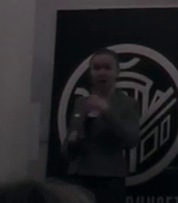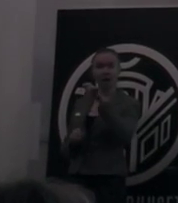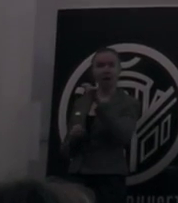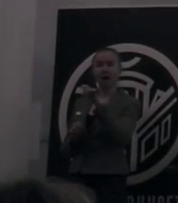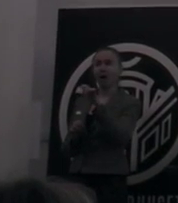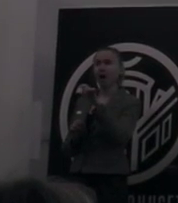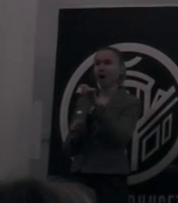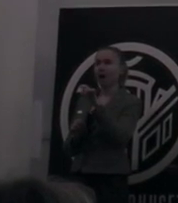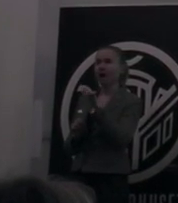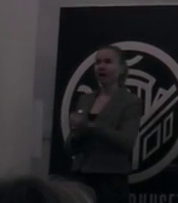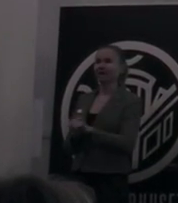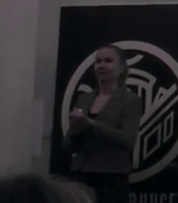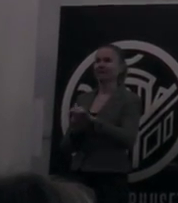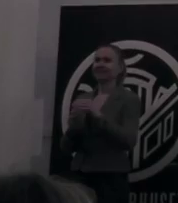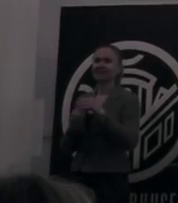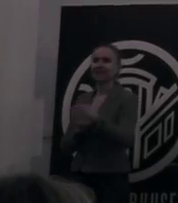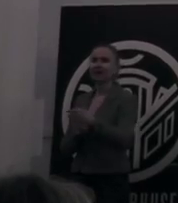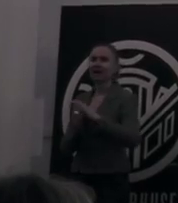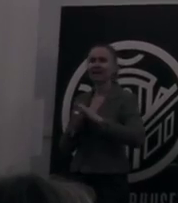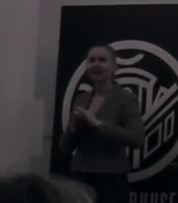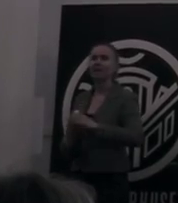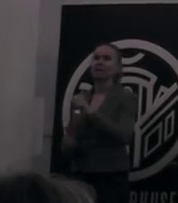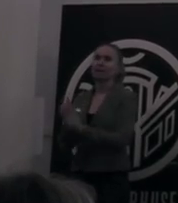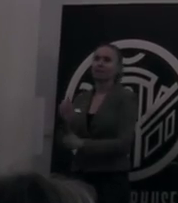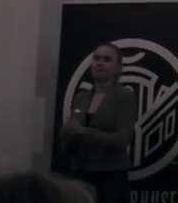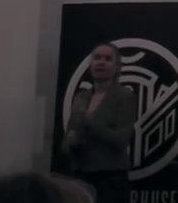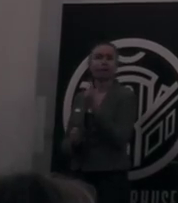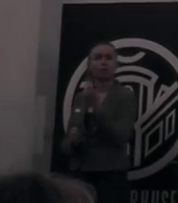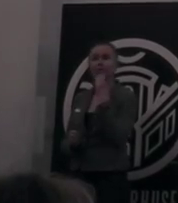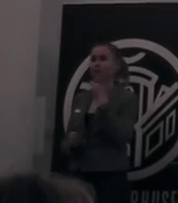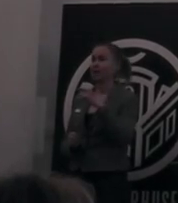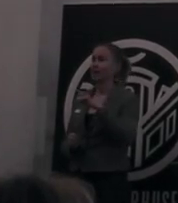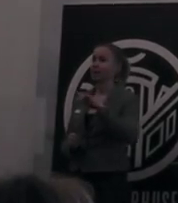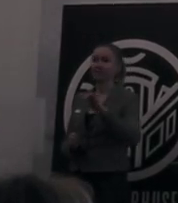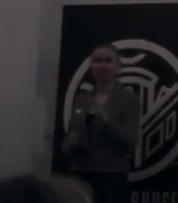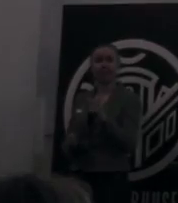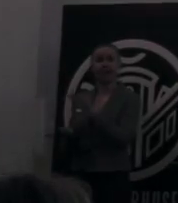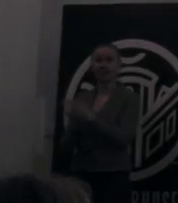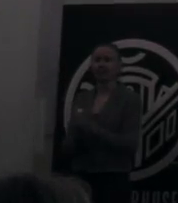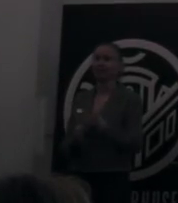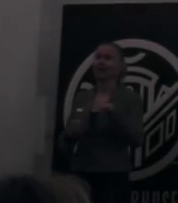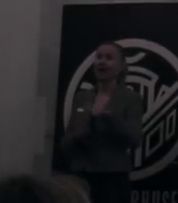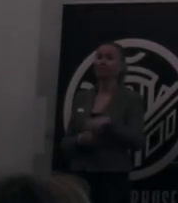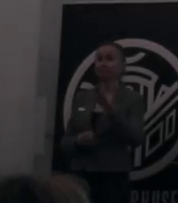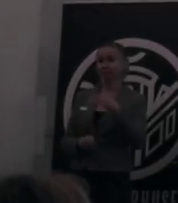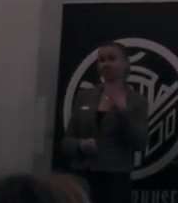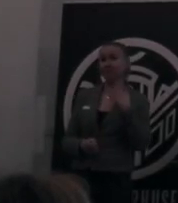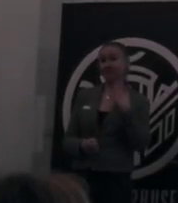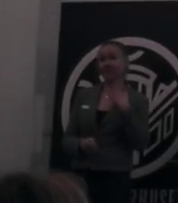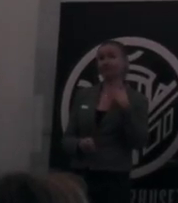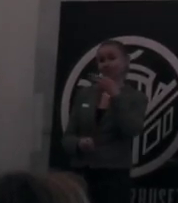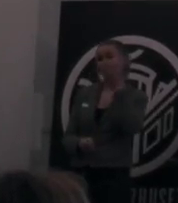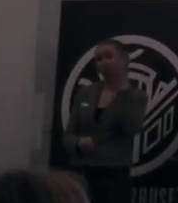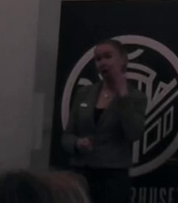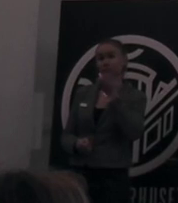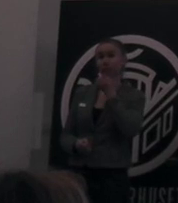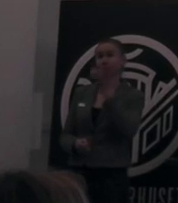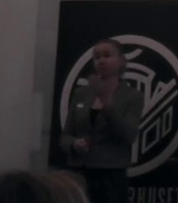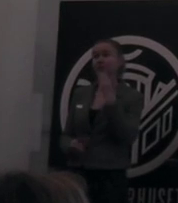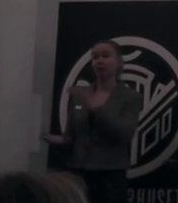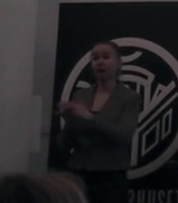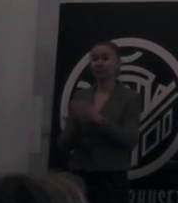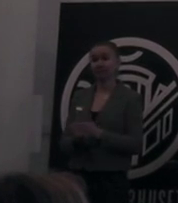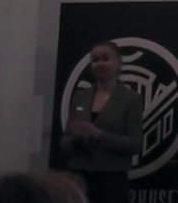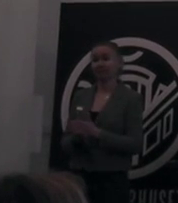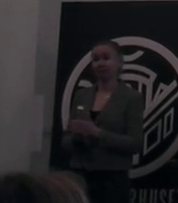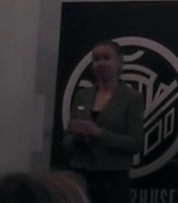to lead the battle for not just LGBT rights, but he was the voice in Hungary for rights